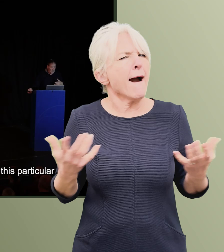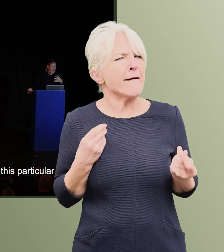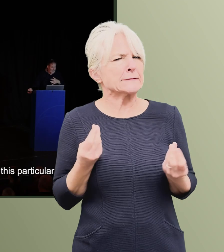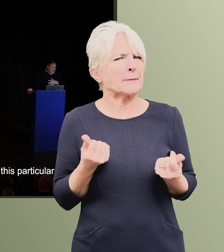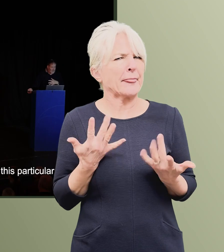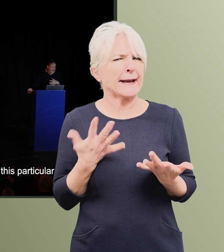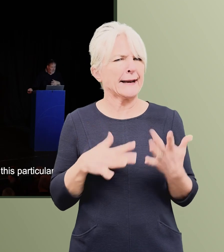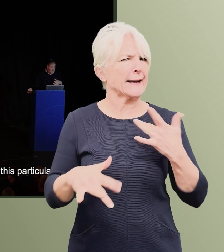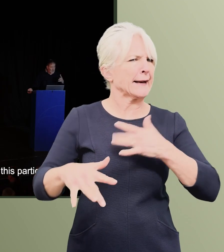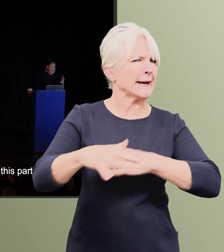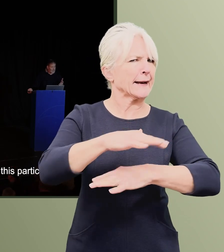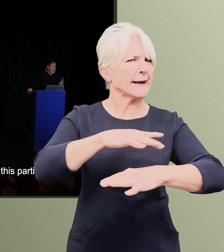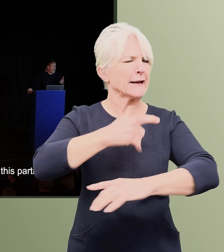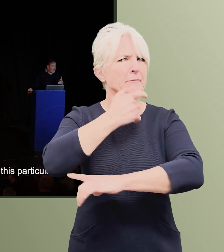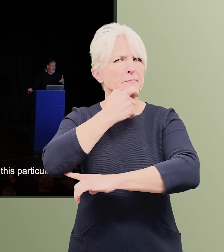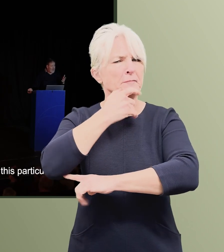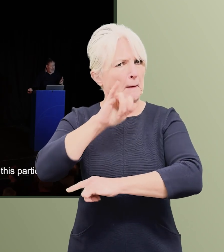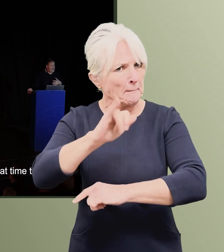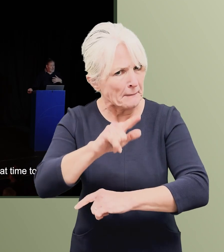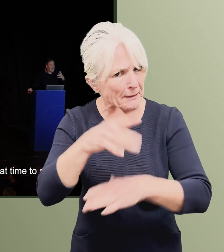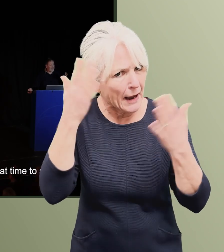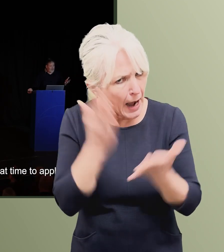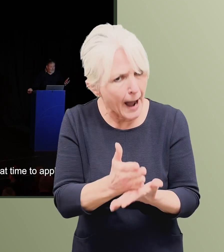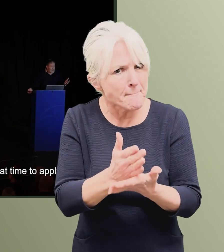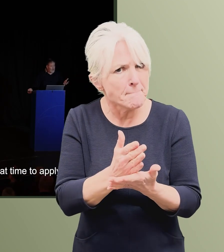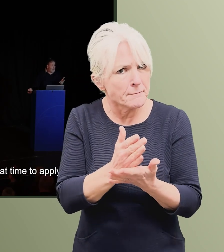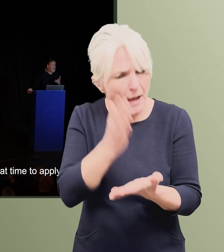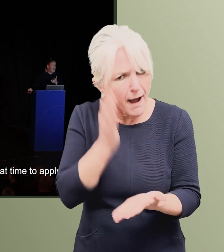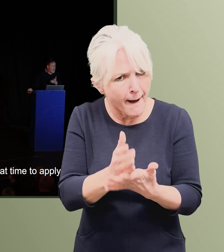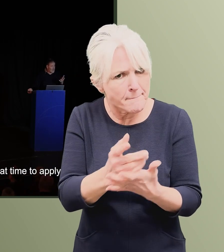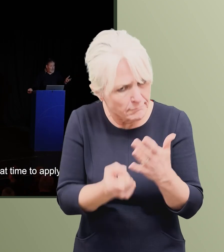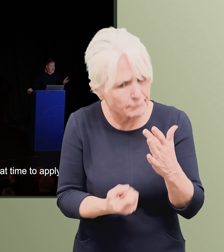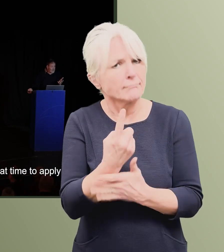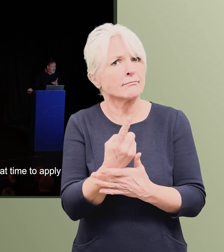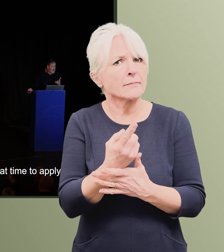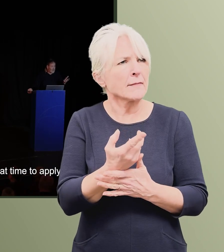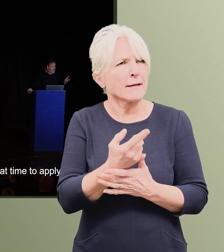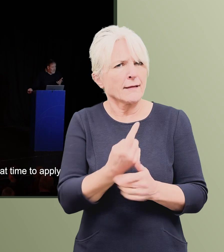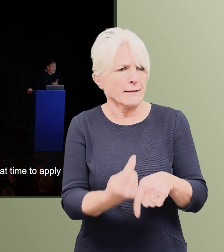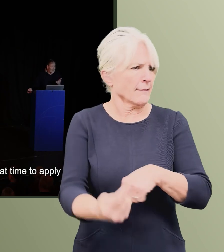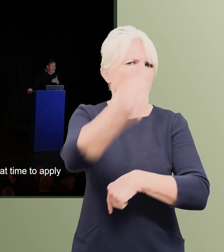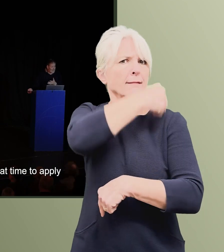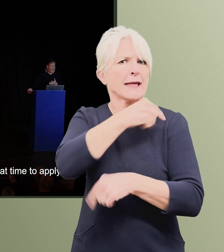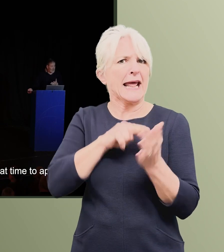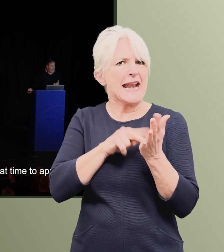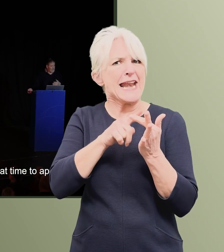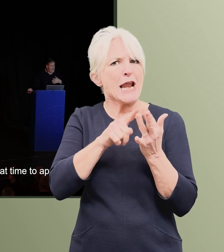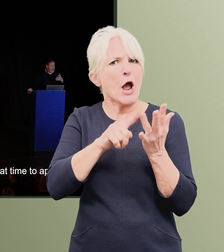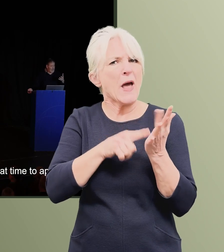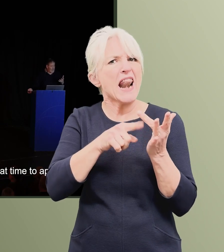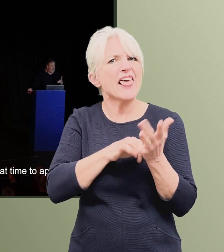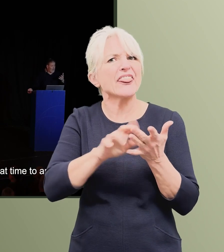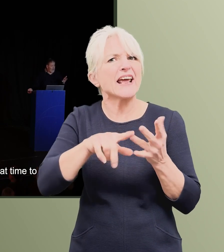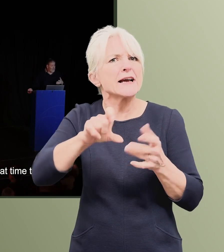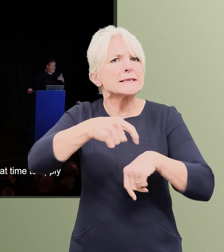special going on with this particular monument. It could be there could be a sort of fad going through the Neolithic world at that time